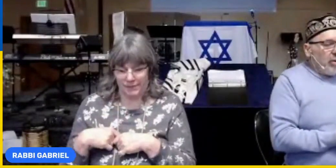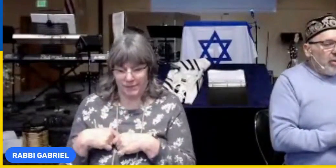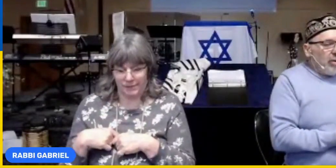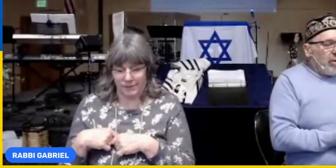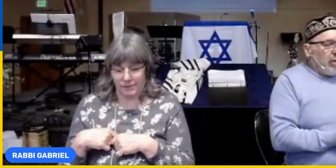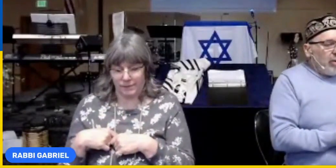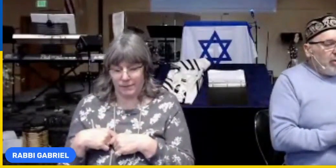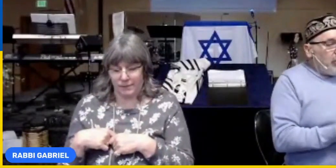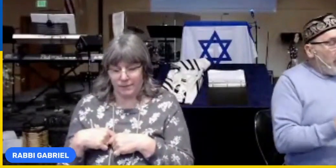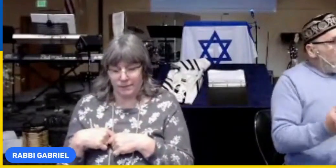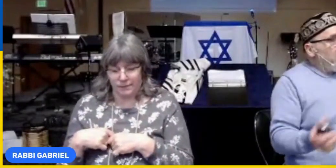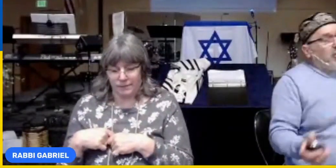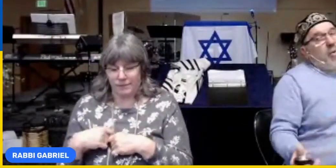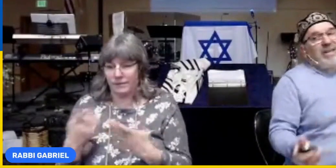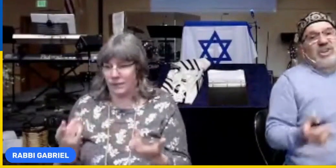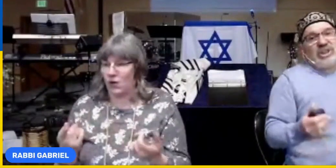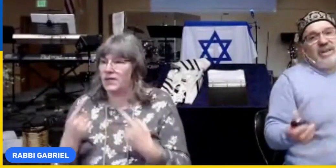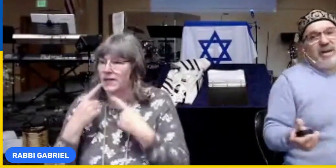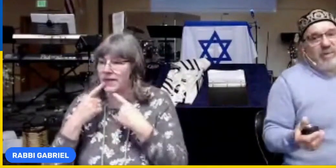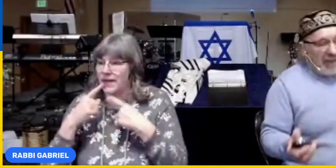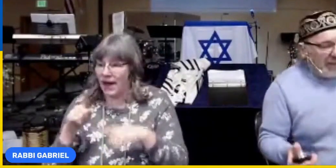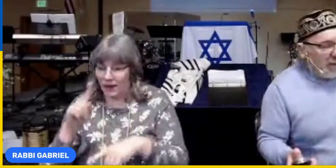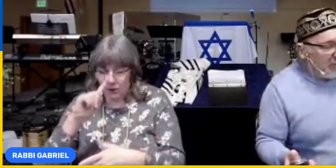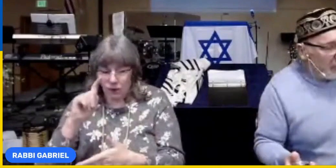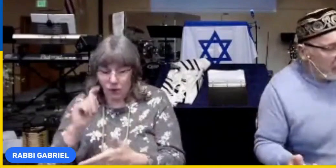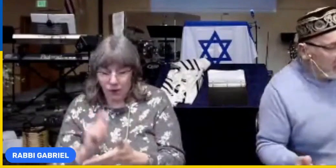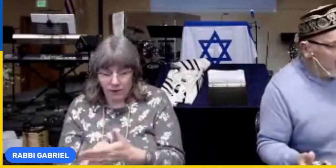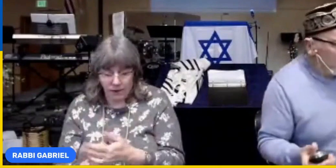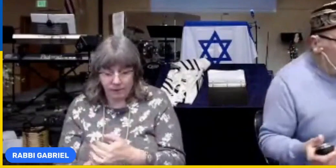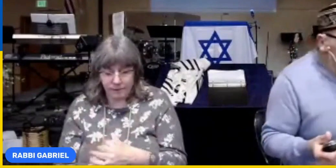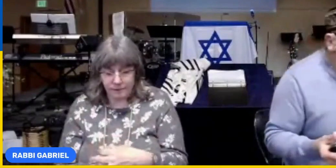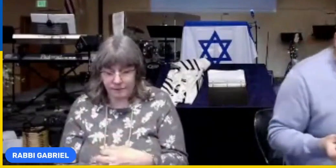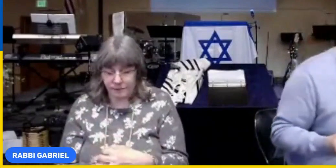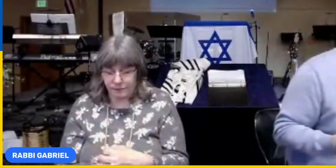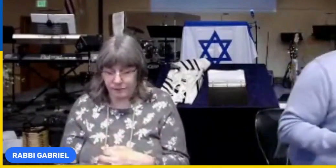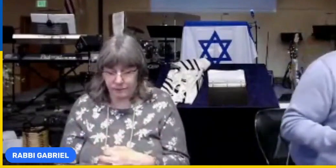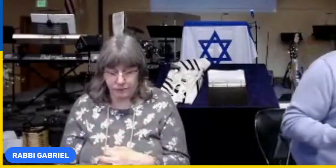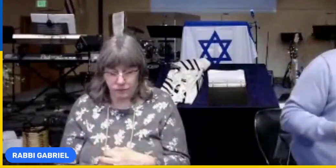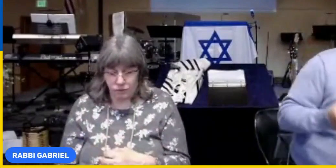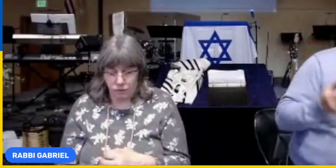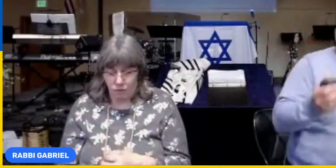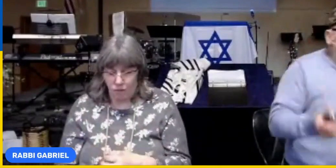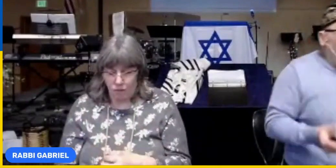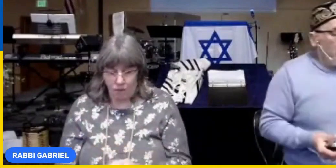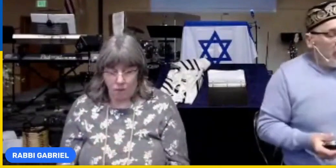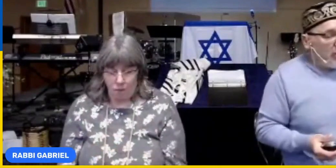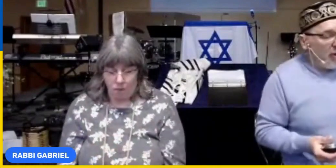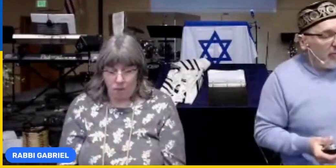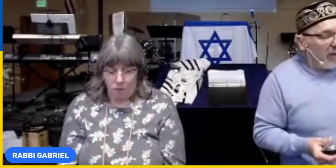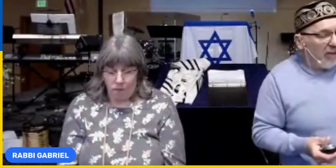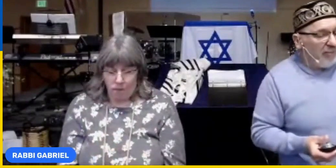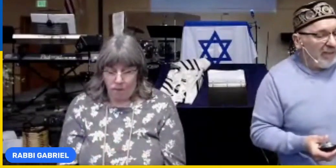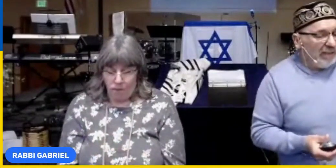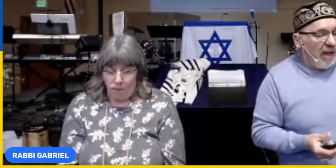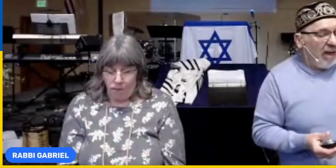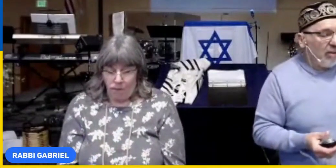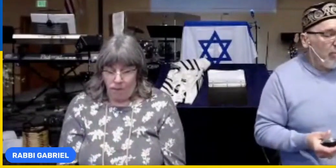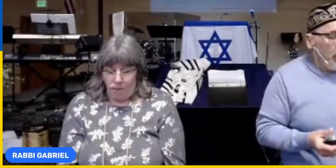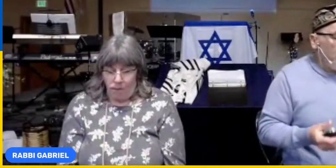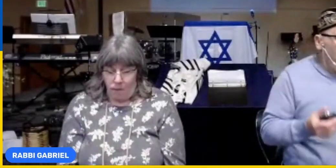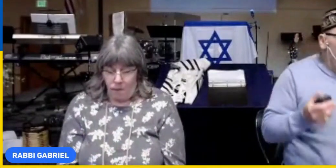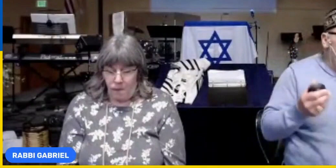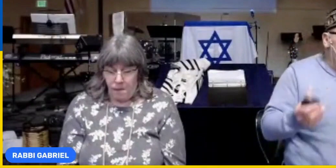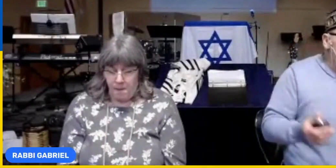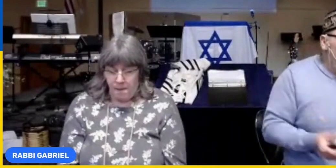So, to answer the question that I was asking before, when I asked, as the greater Israel body of